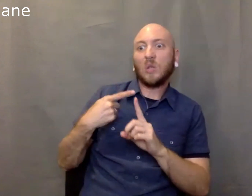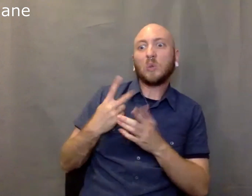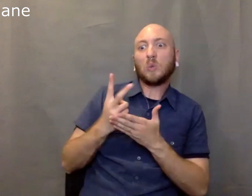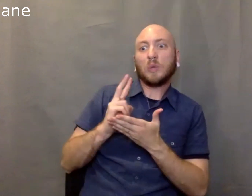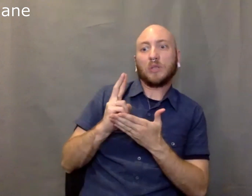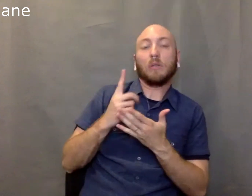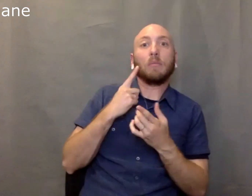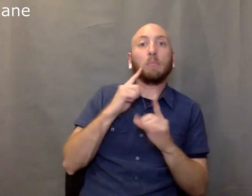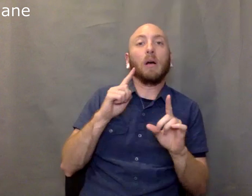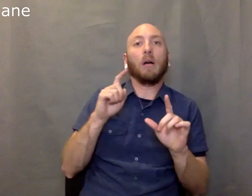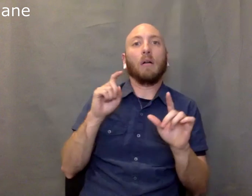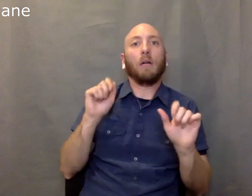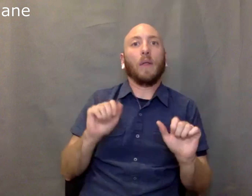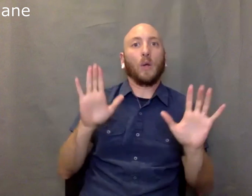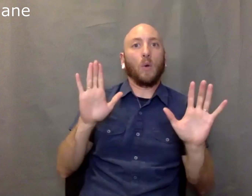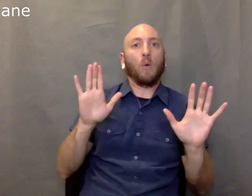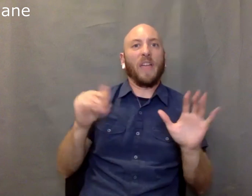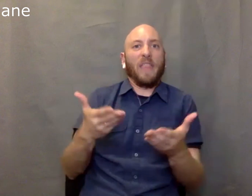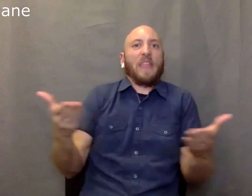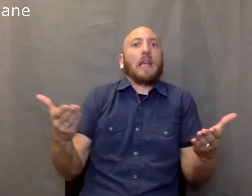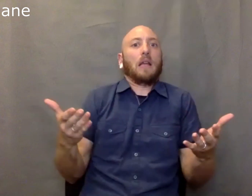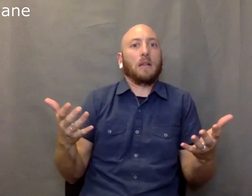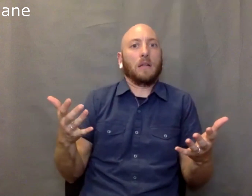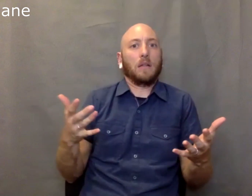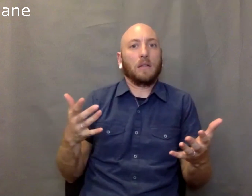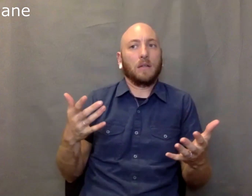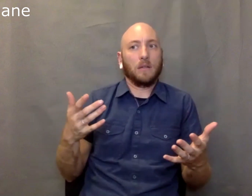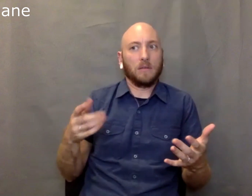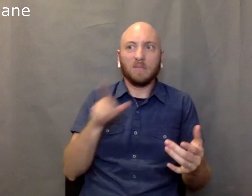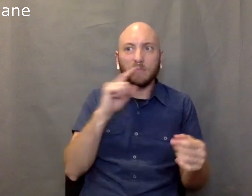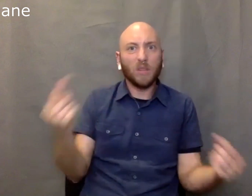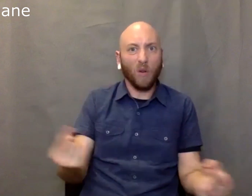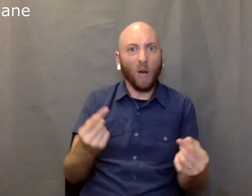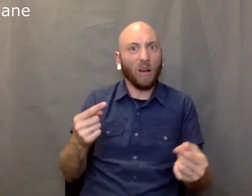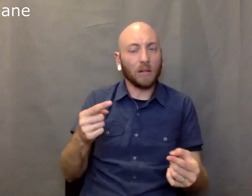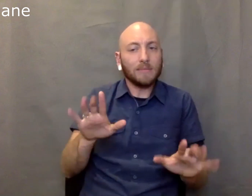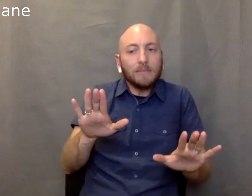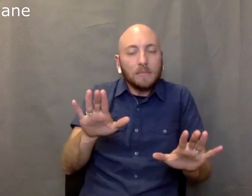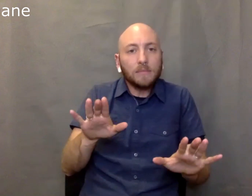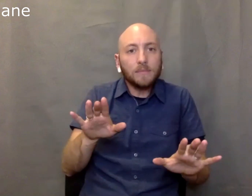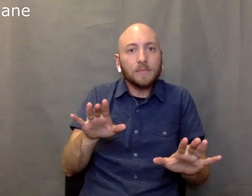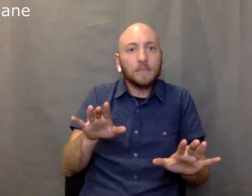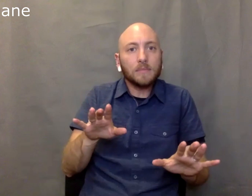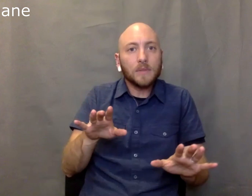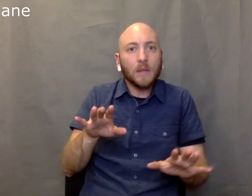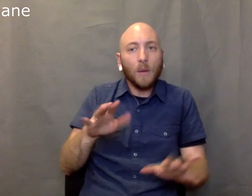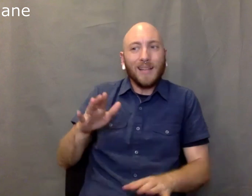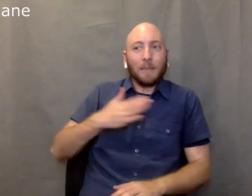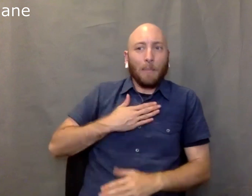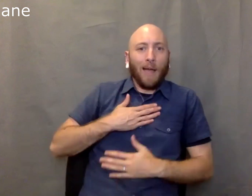was super painful. But that's my own fault, right? But I can let go at any time. And praying has really